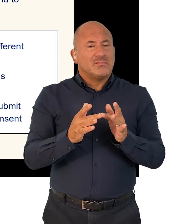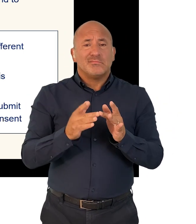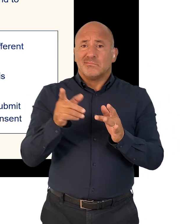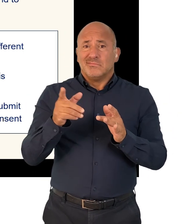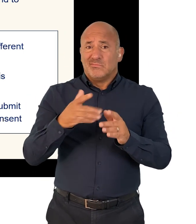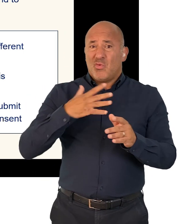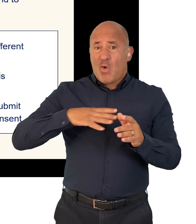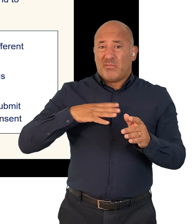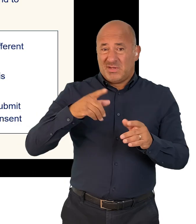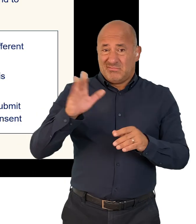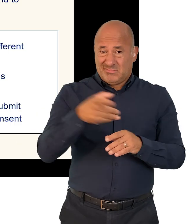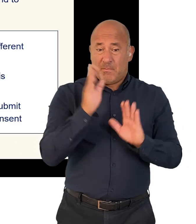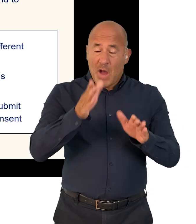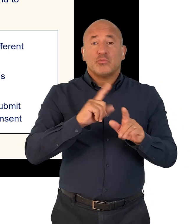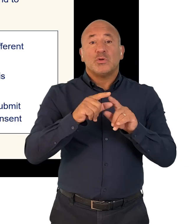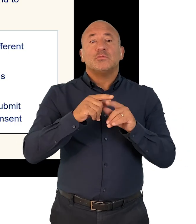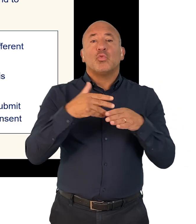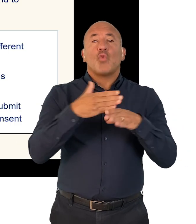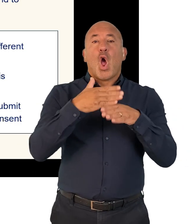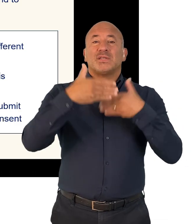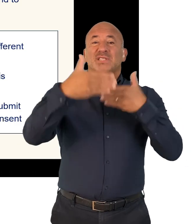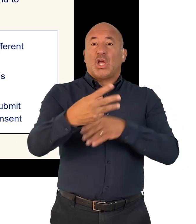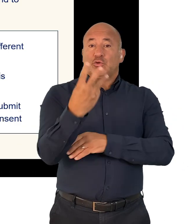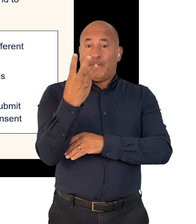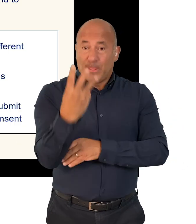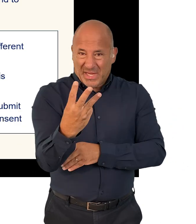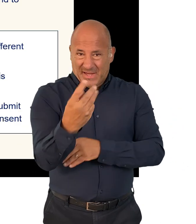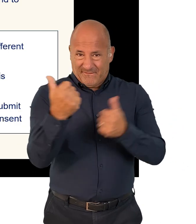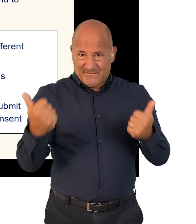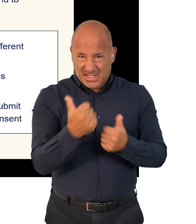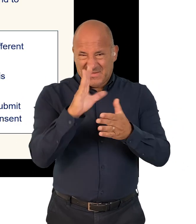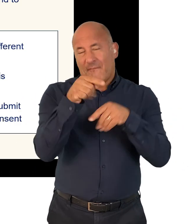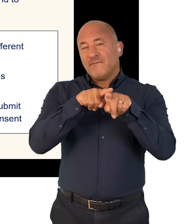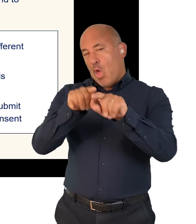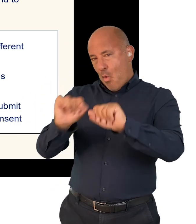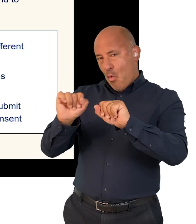an eligibility requirement that building projects have completed REBA Work Stage